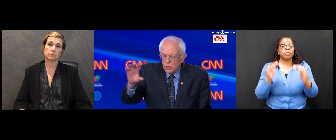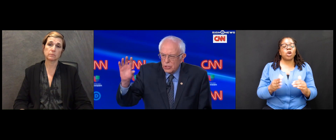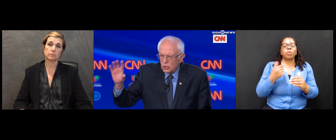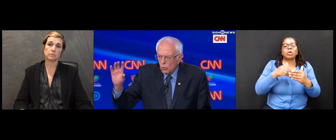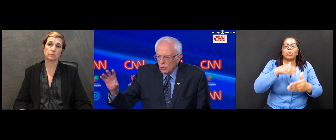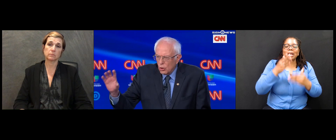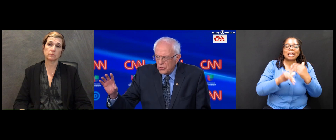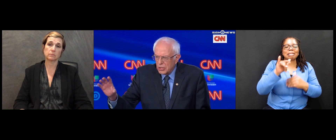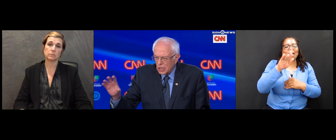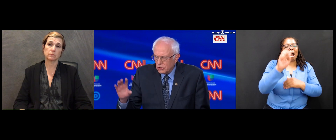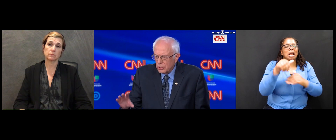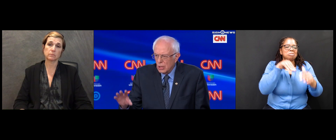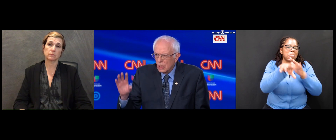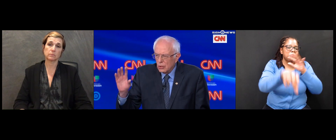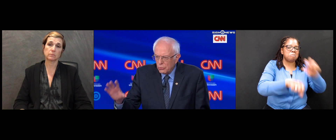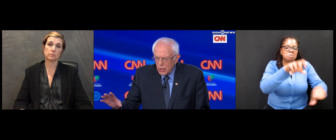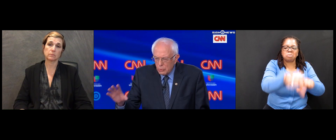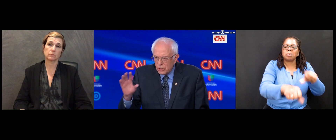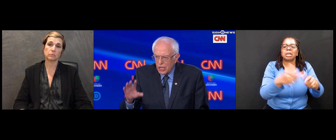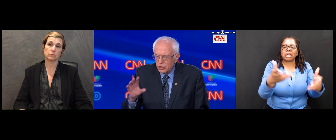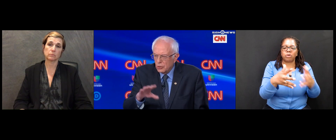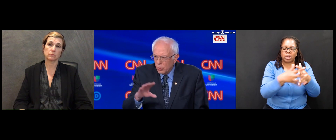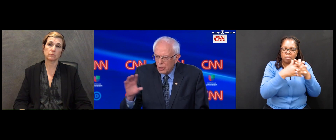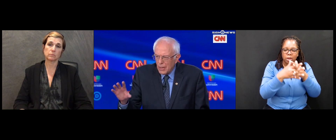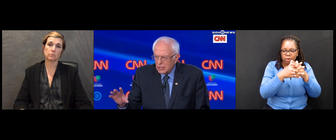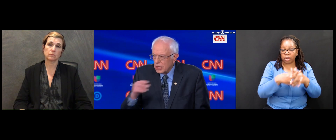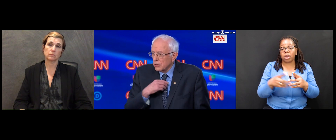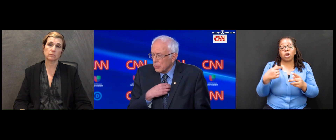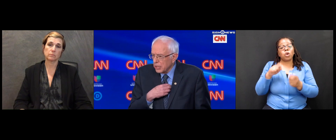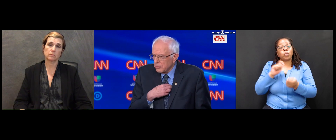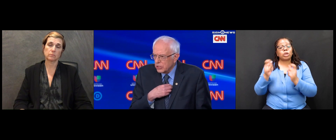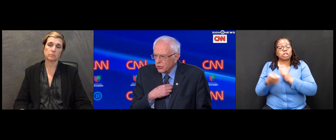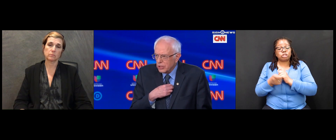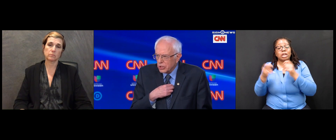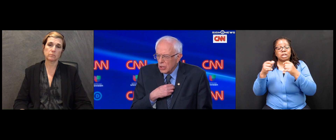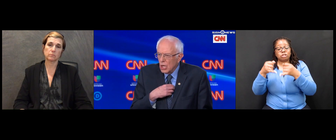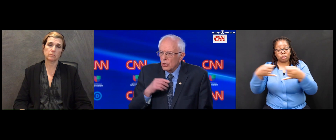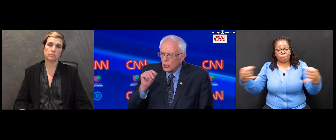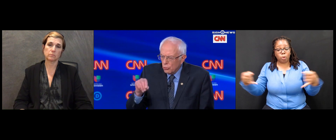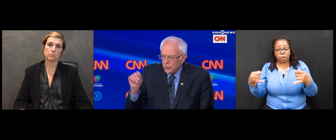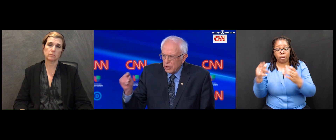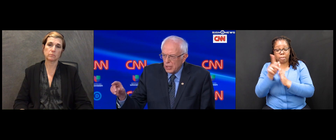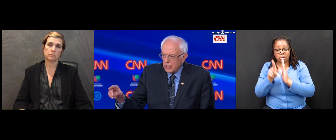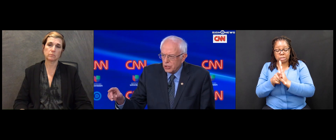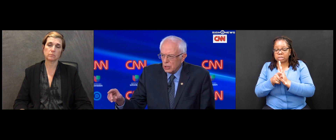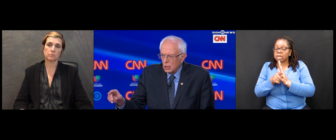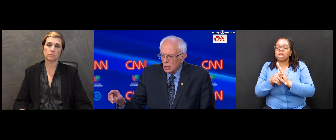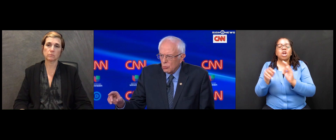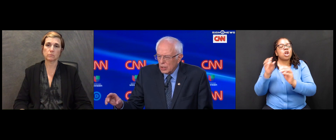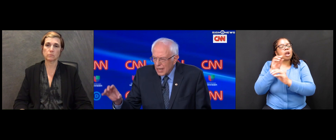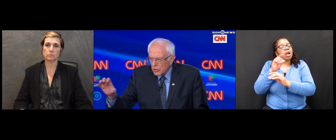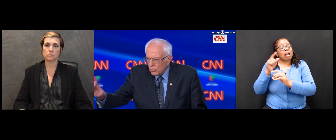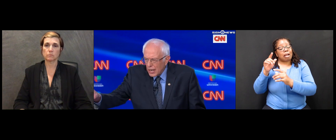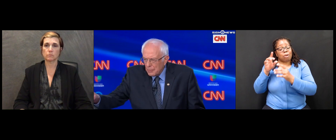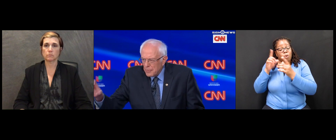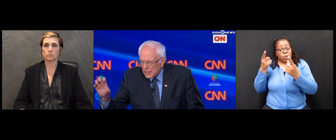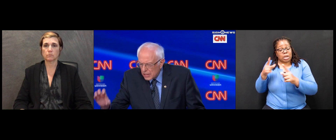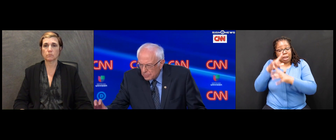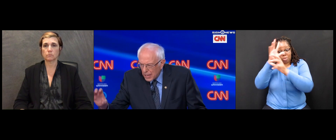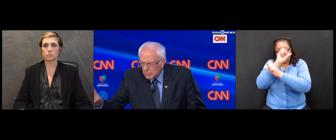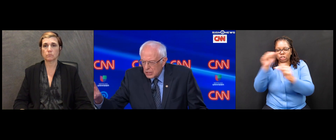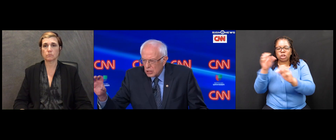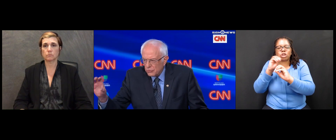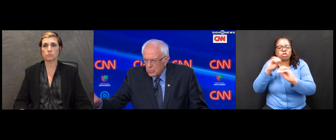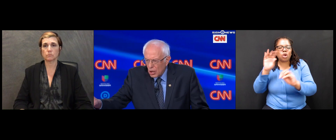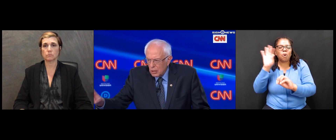terrorizing communities all over this country. Three, we change the border policy under my administration. No federal agent will ever grab